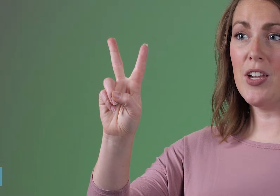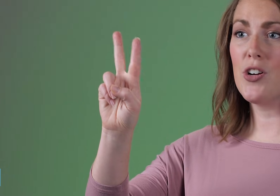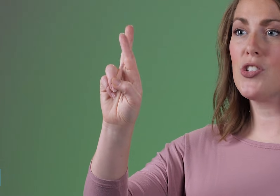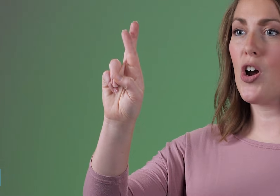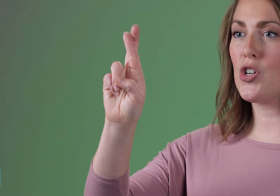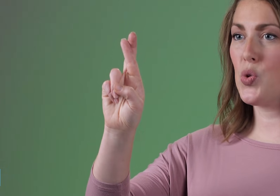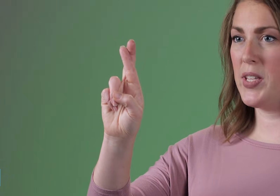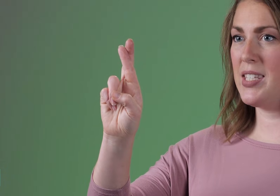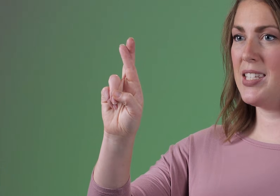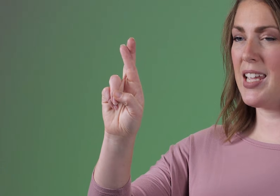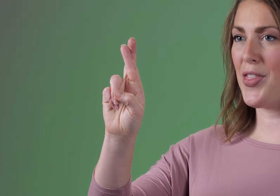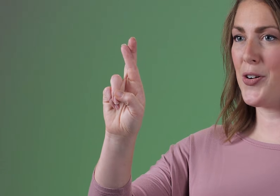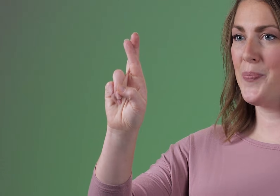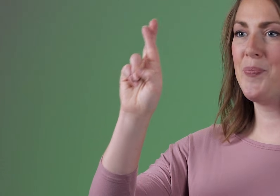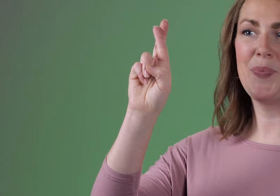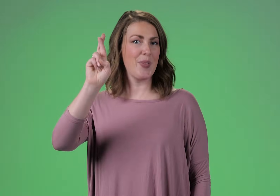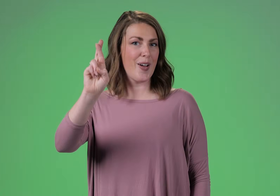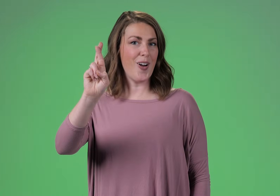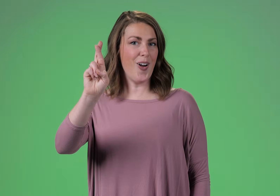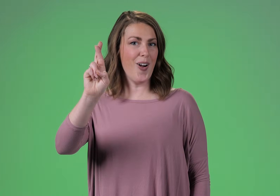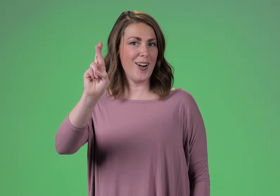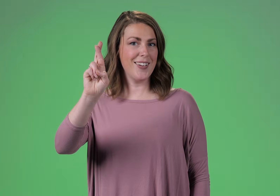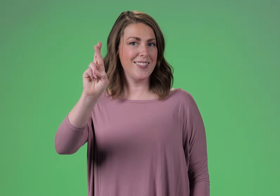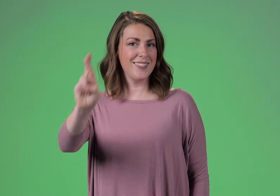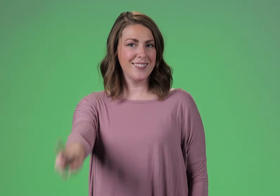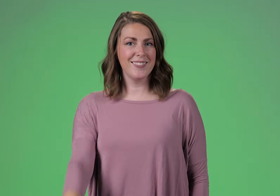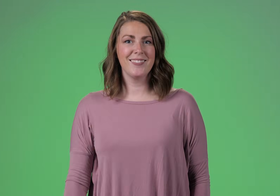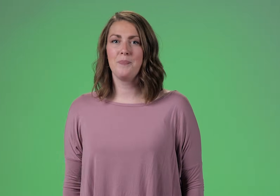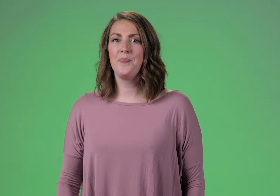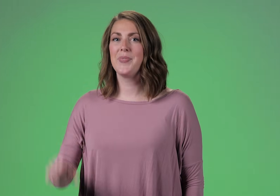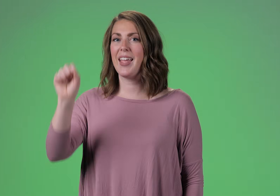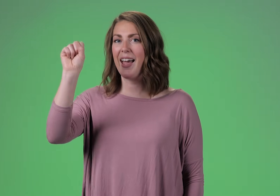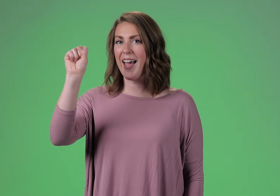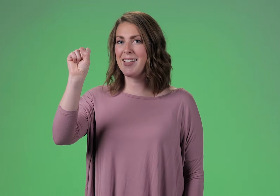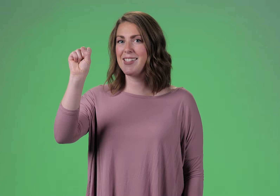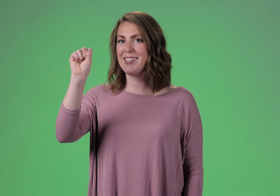fingers are twisted together. R. S.